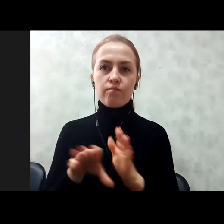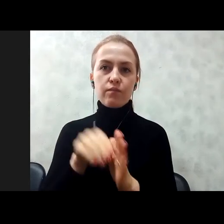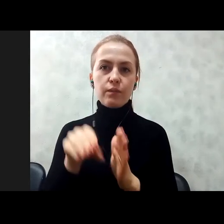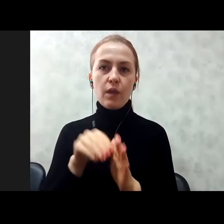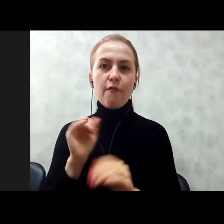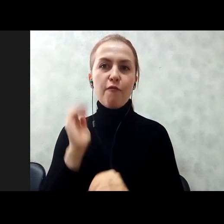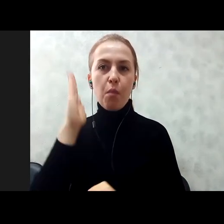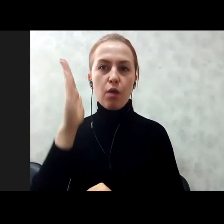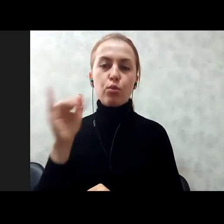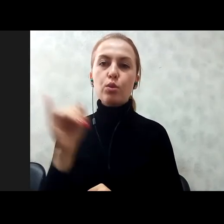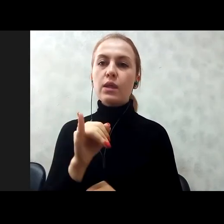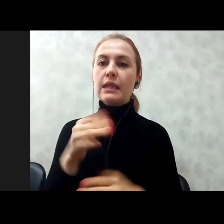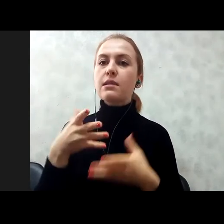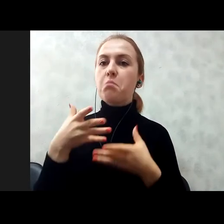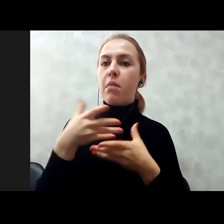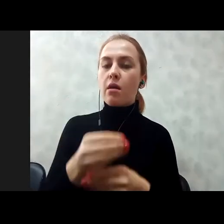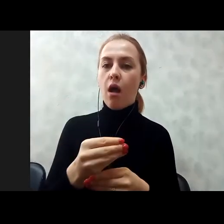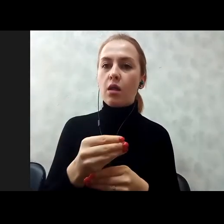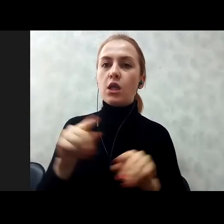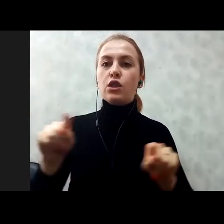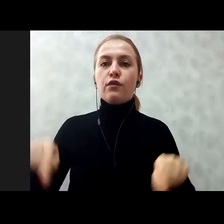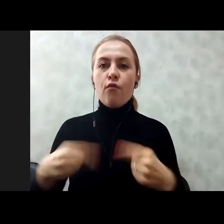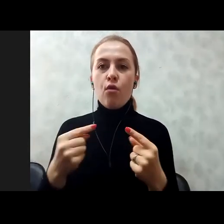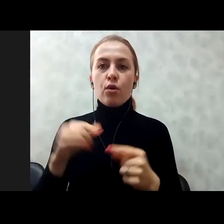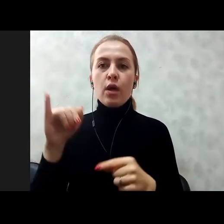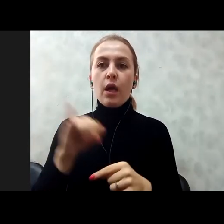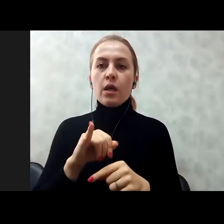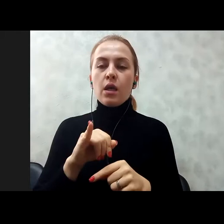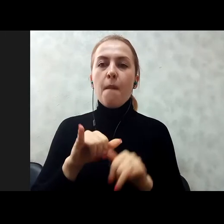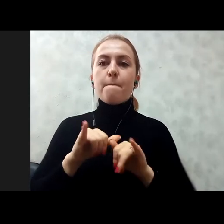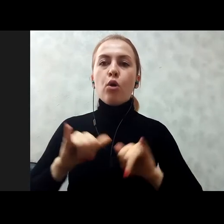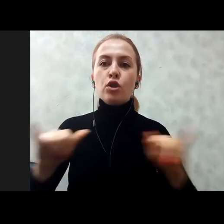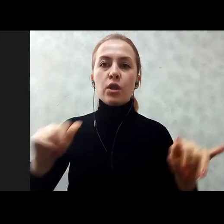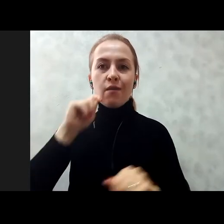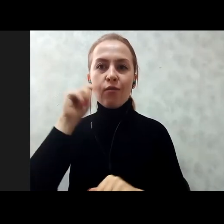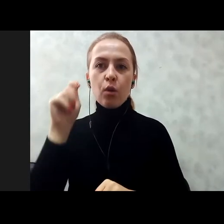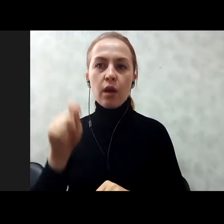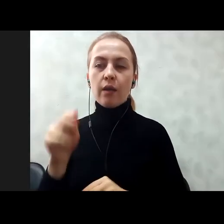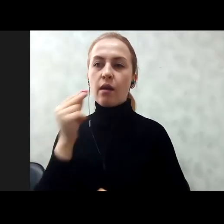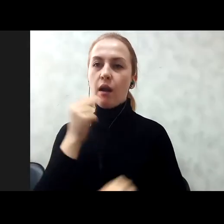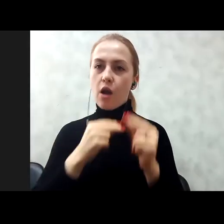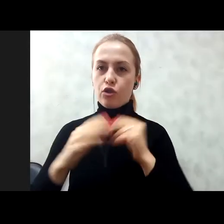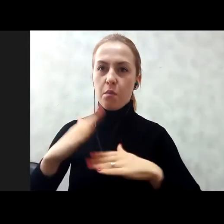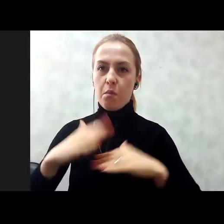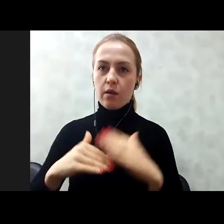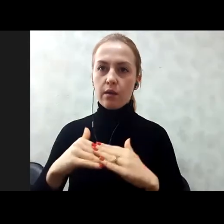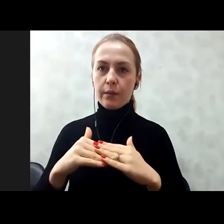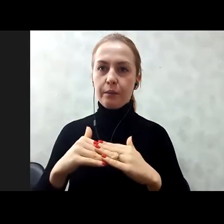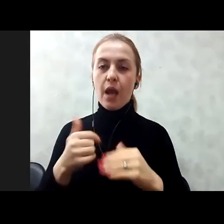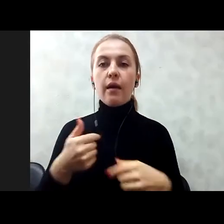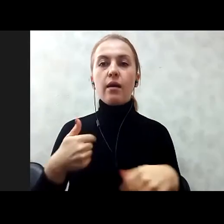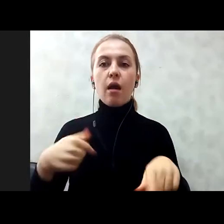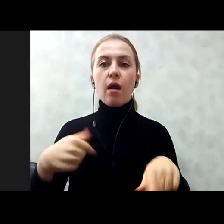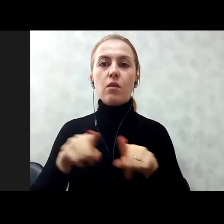implementation in the future. Those recommendations should also assist to